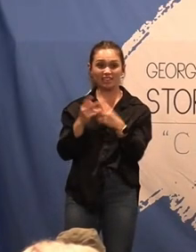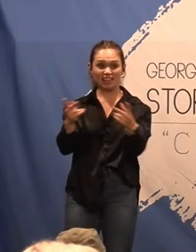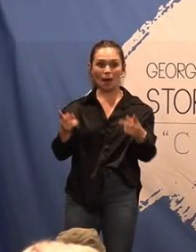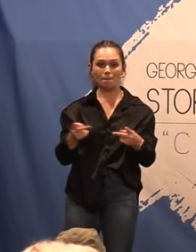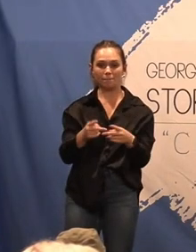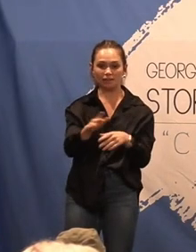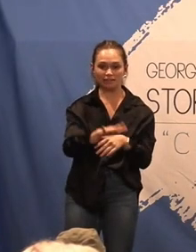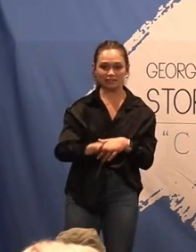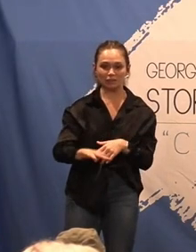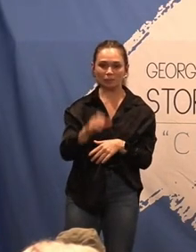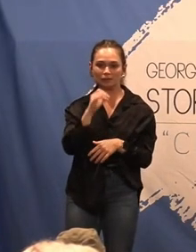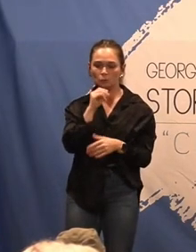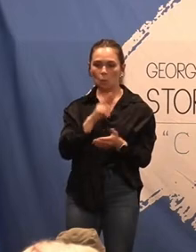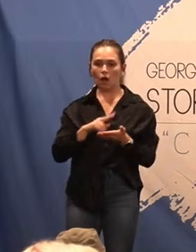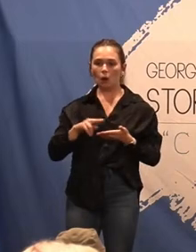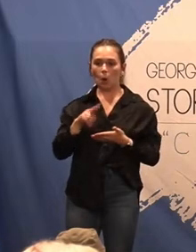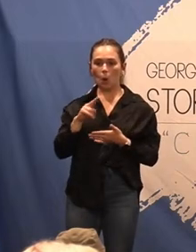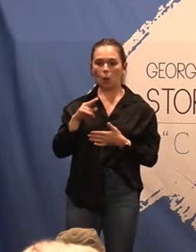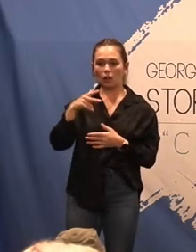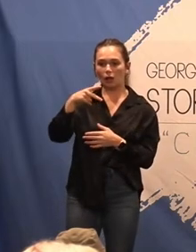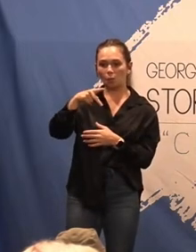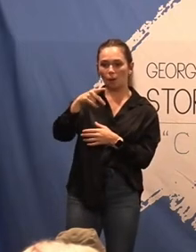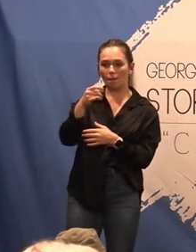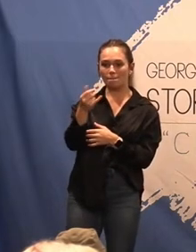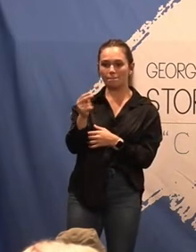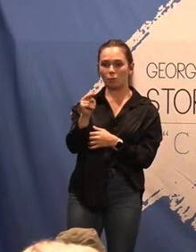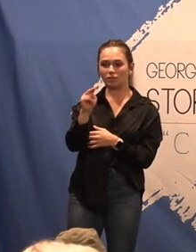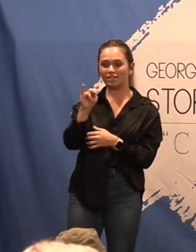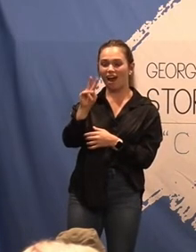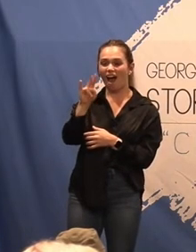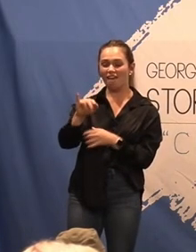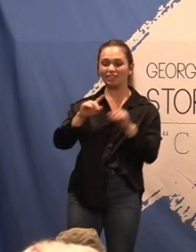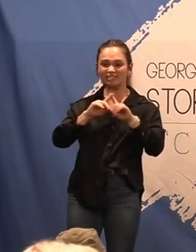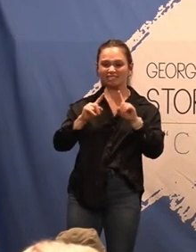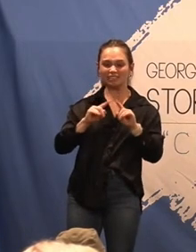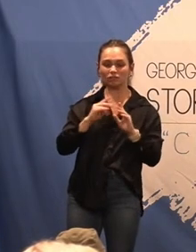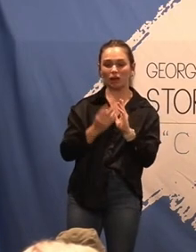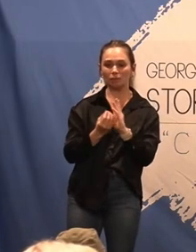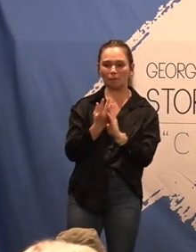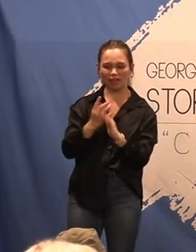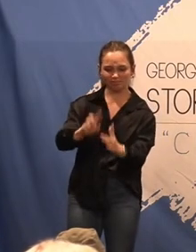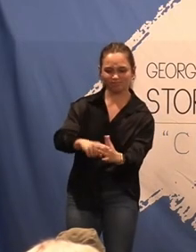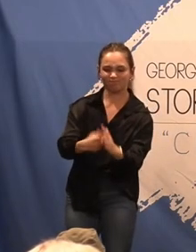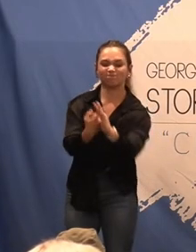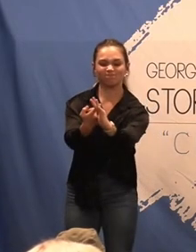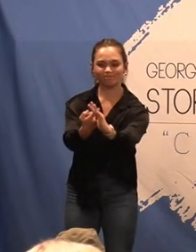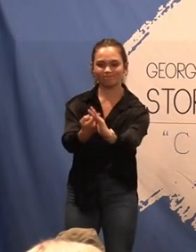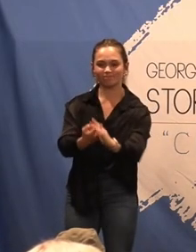became so unwholesome. It's where poison ivy, poison sumac, and poison oak got its start.